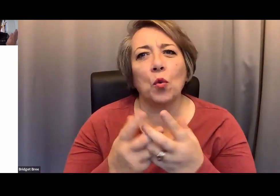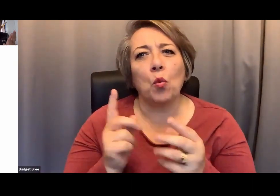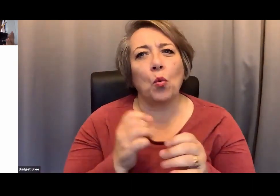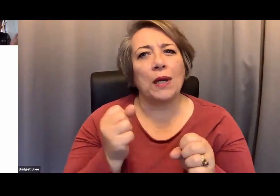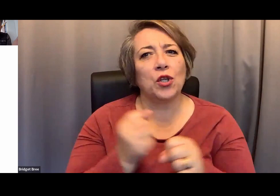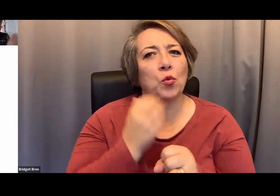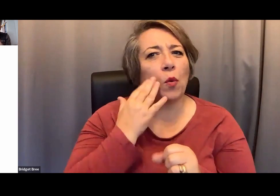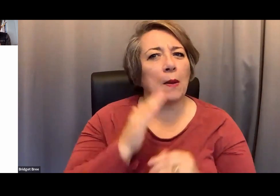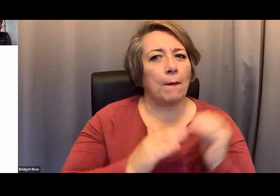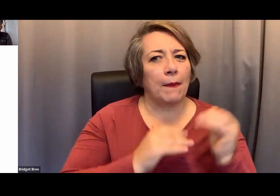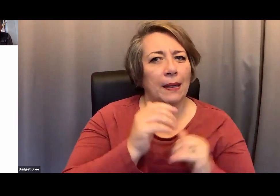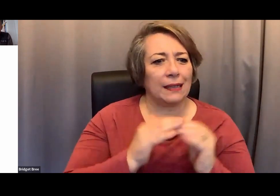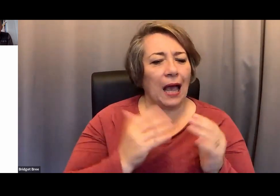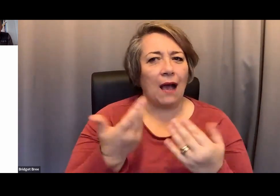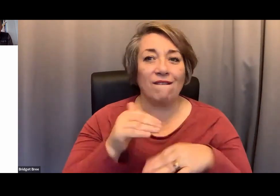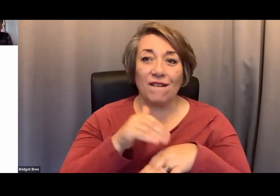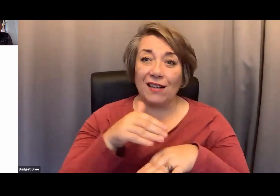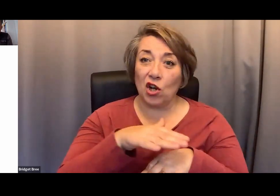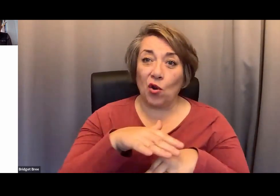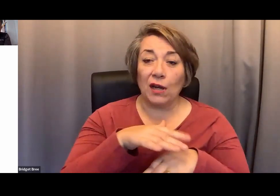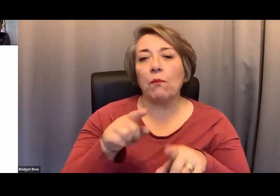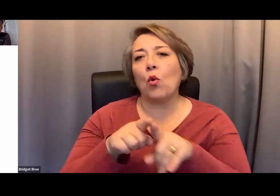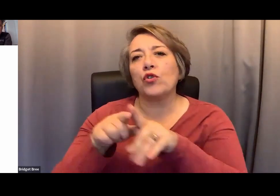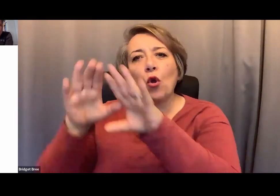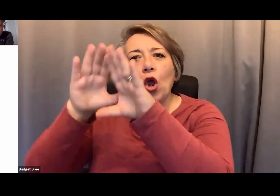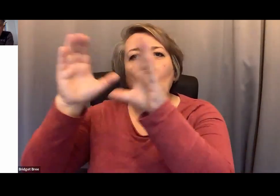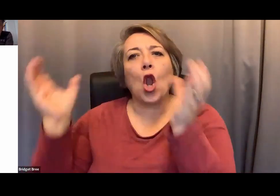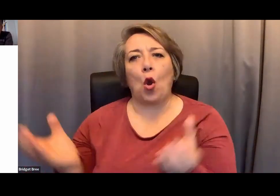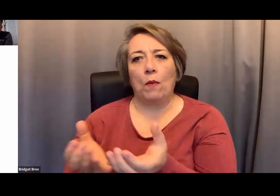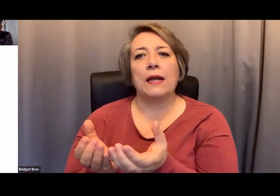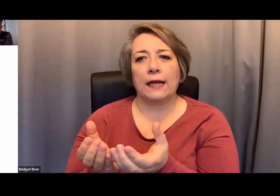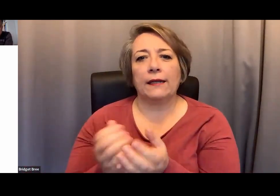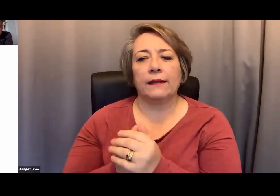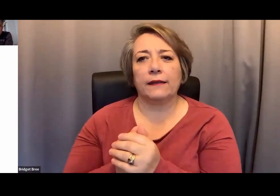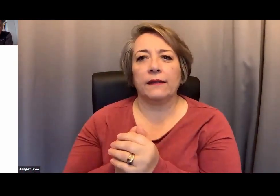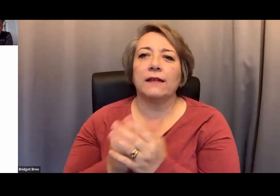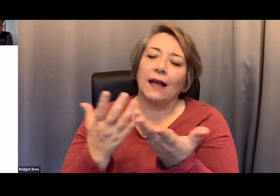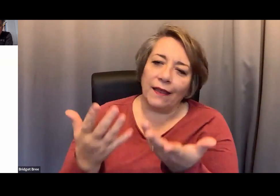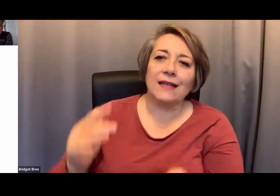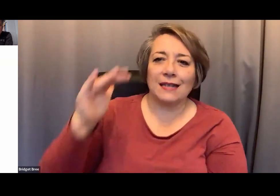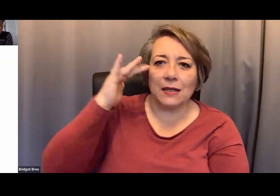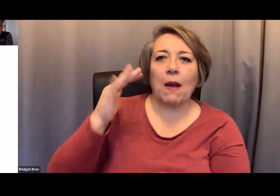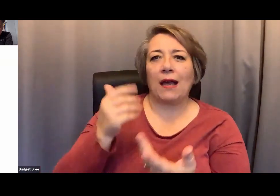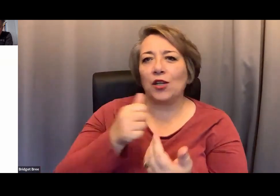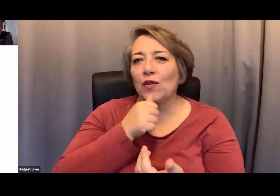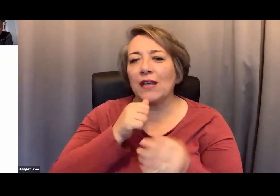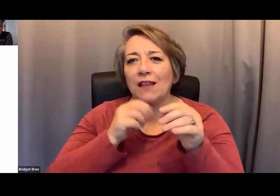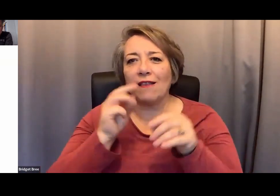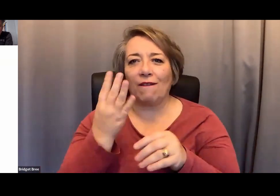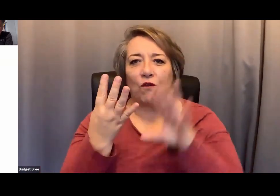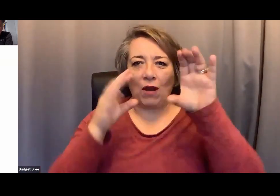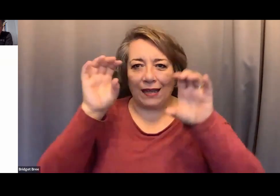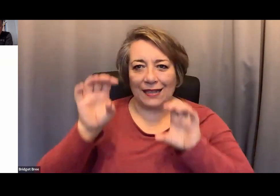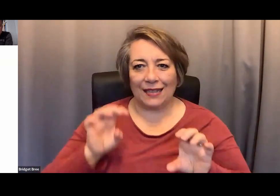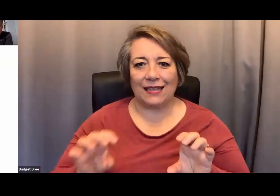course, locally and globally, inspired by the four lenses framework. Obviously, I think this is a major point of